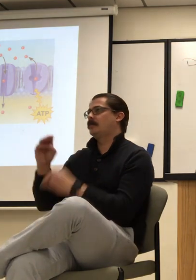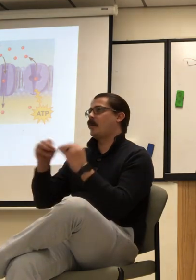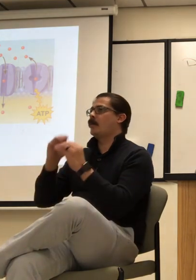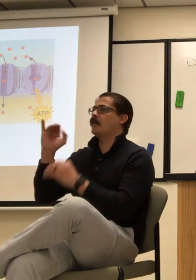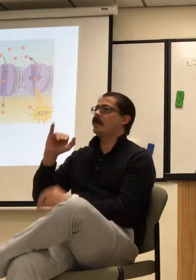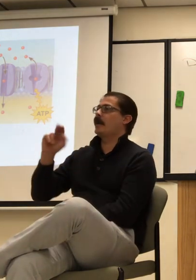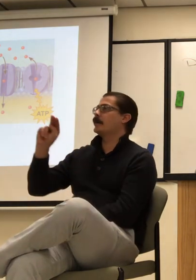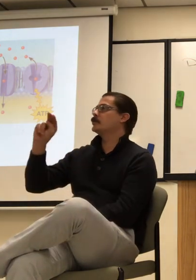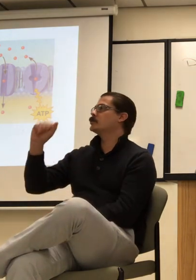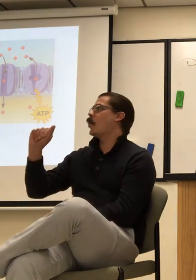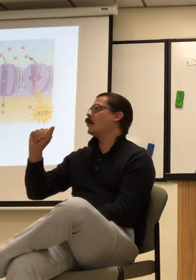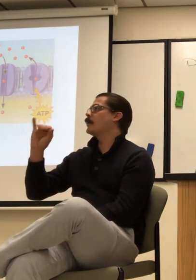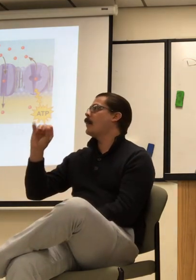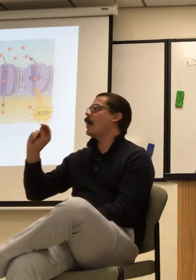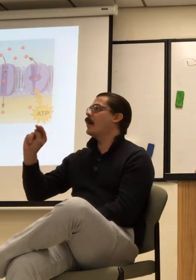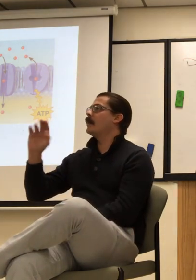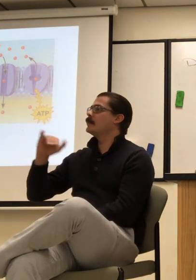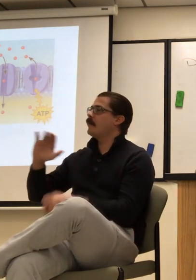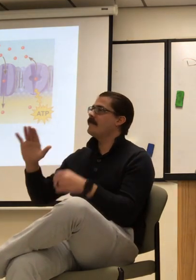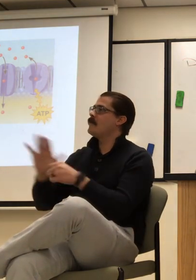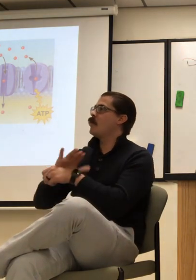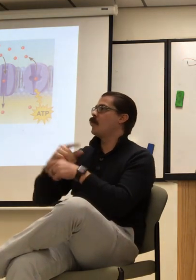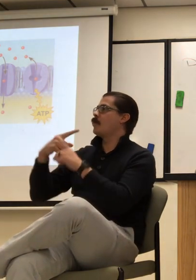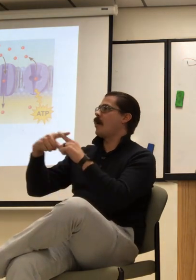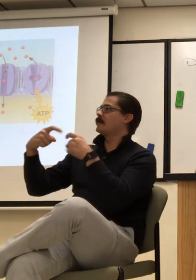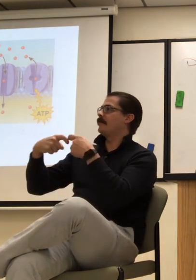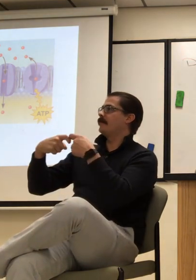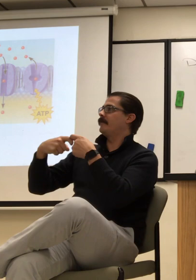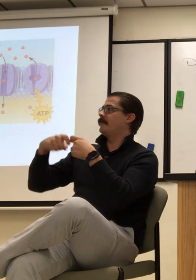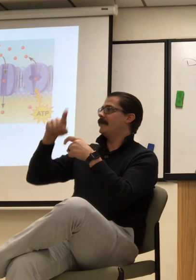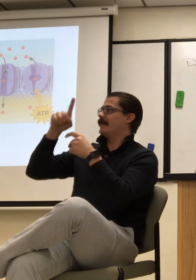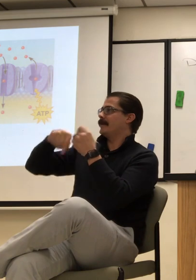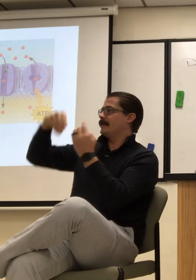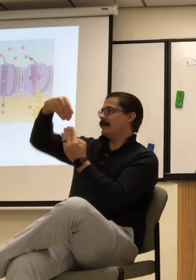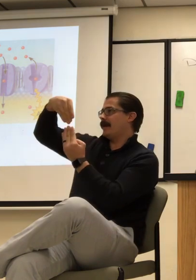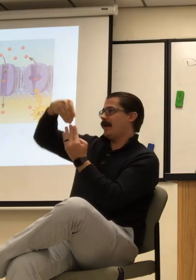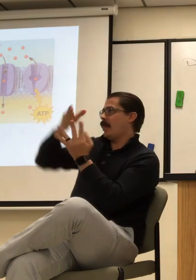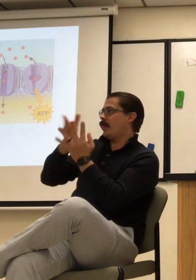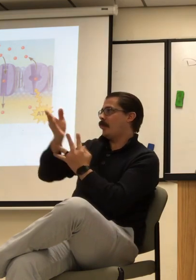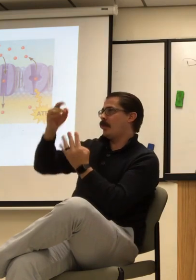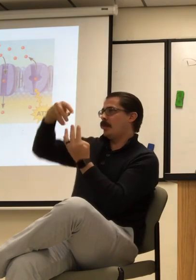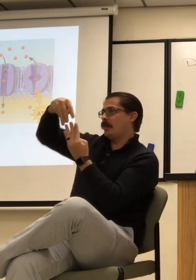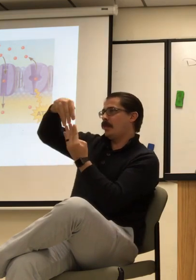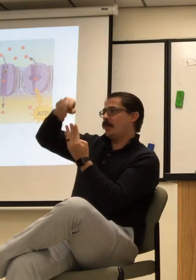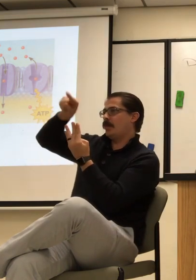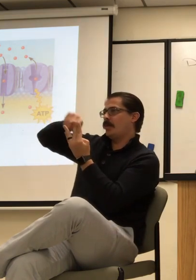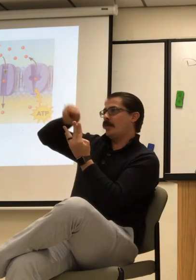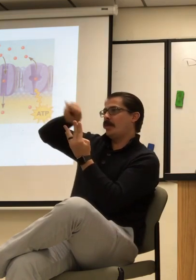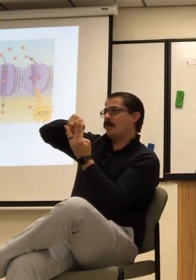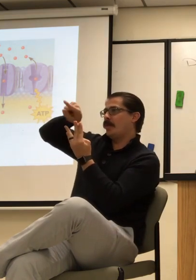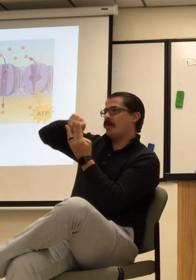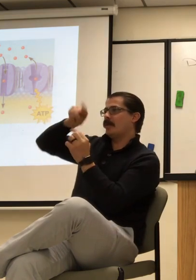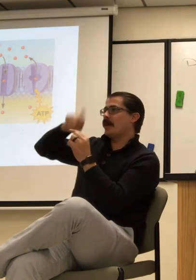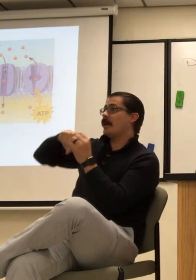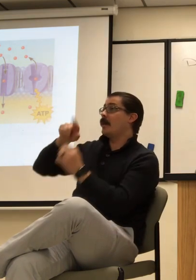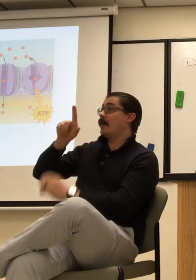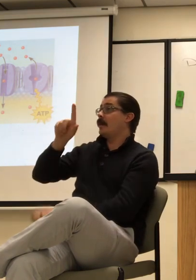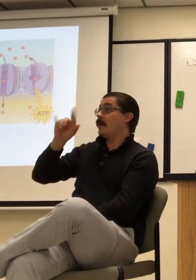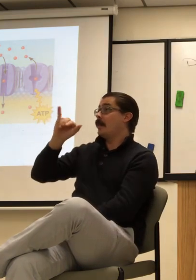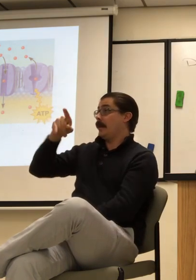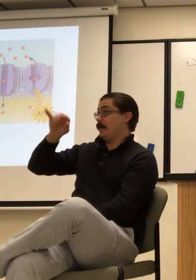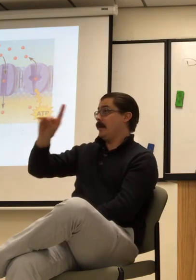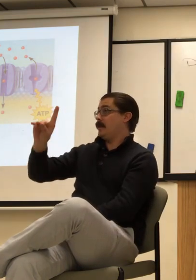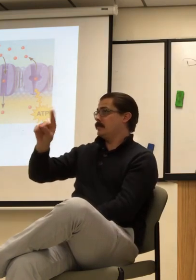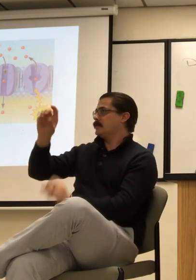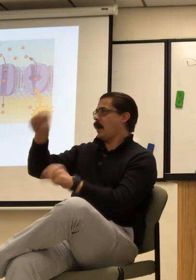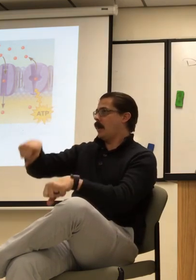sodium ion, which has a full positive charge, can't pass the hydrophobic zone. Lipids can pass through.